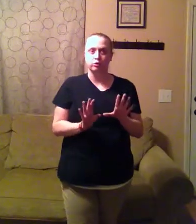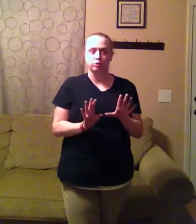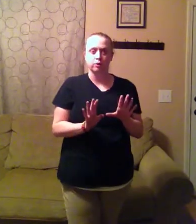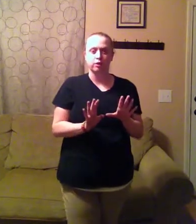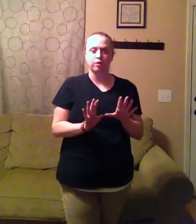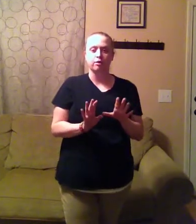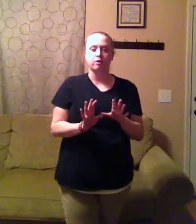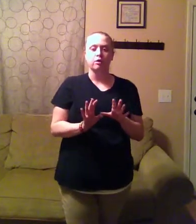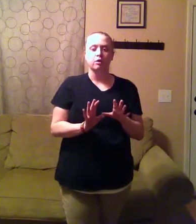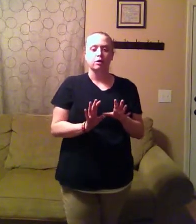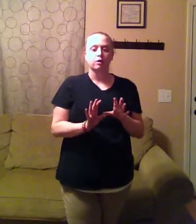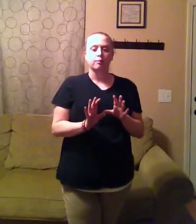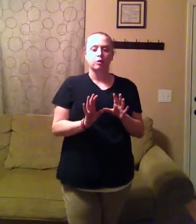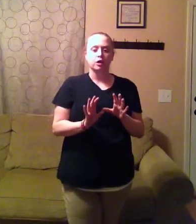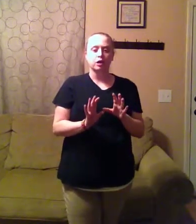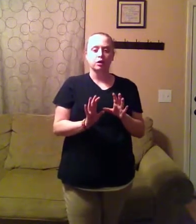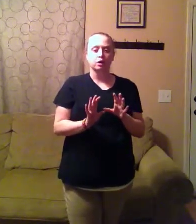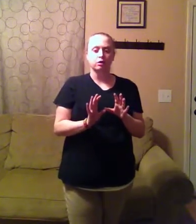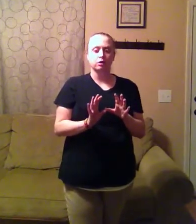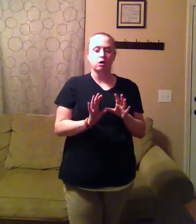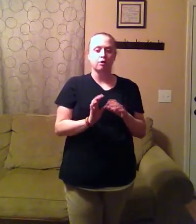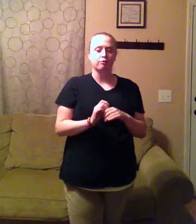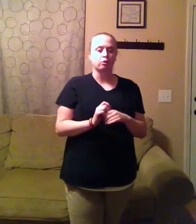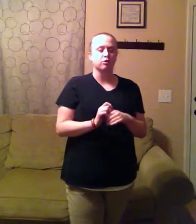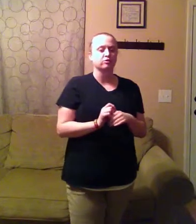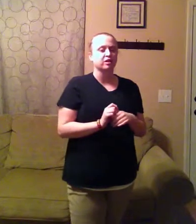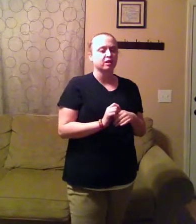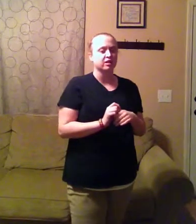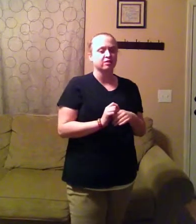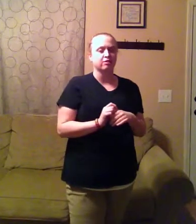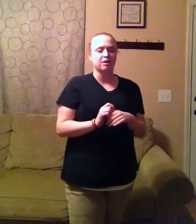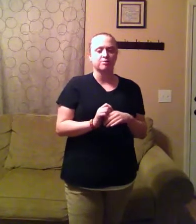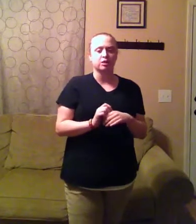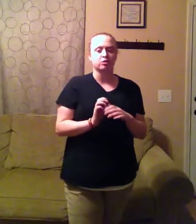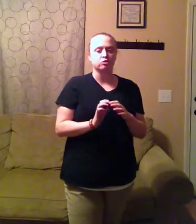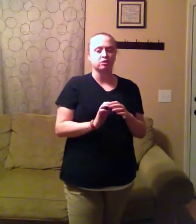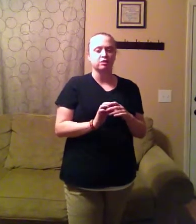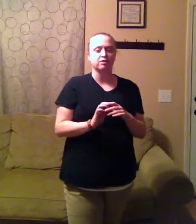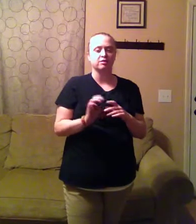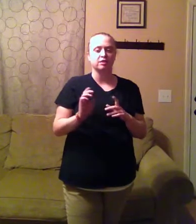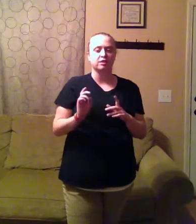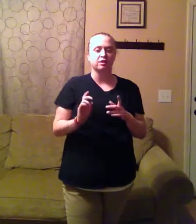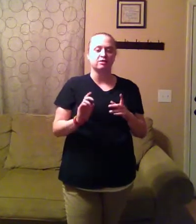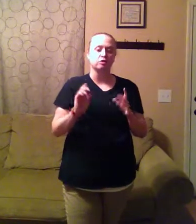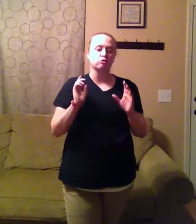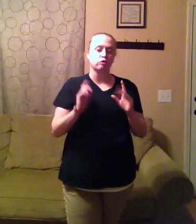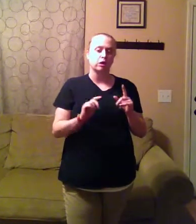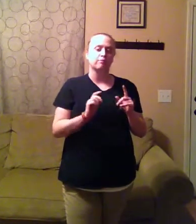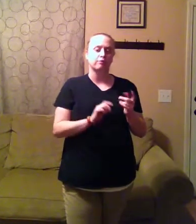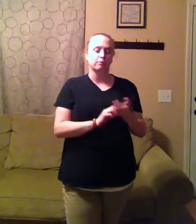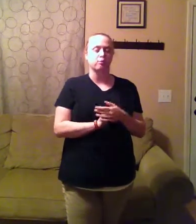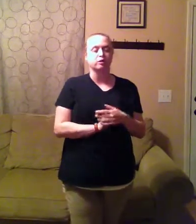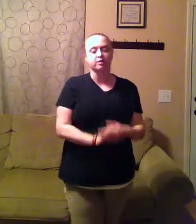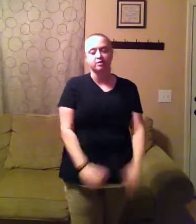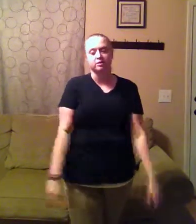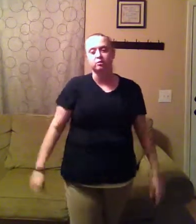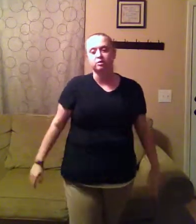with. Putting off work or studying until the last minute usually leads to the need to cram for important tests and